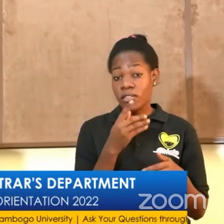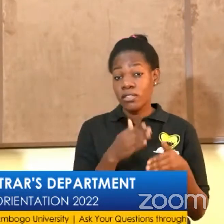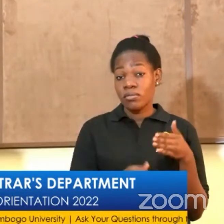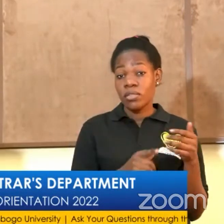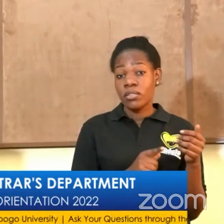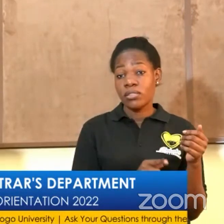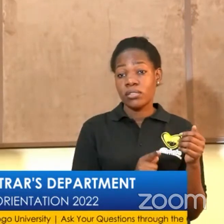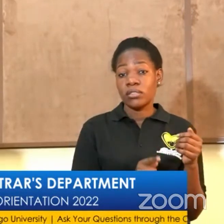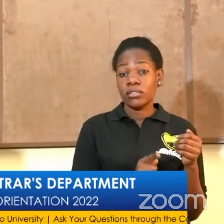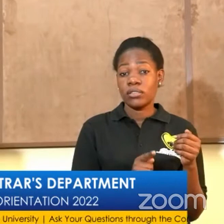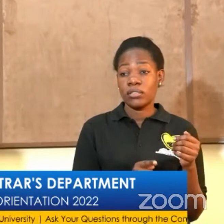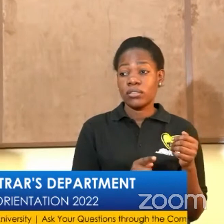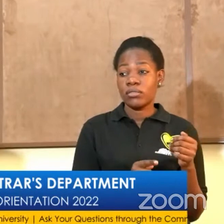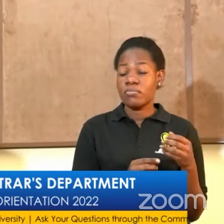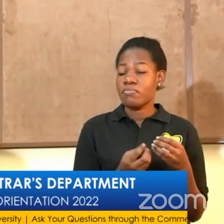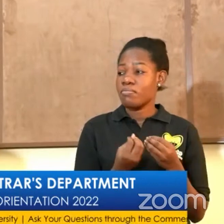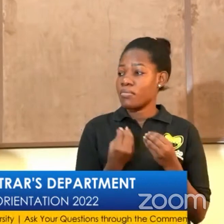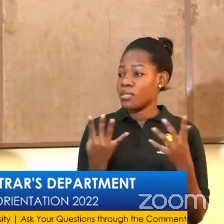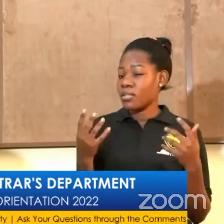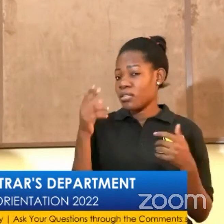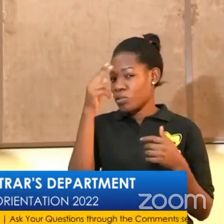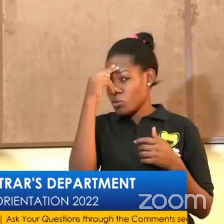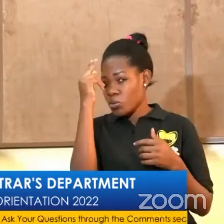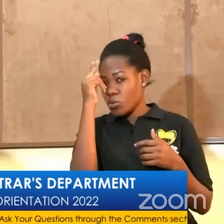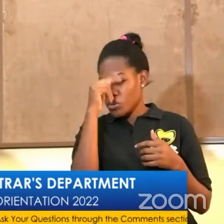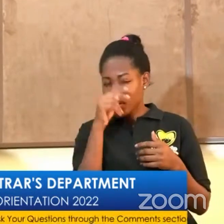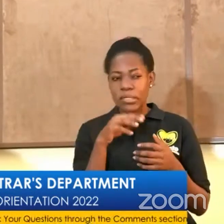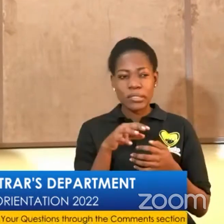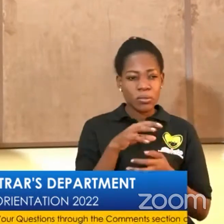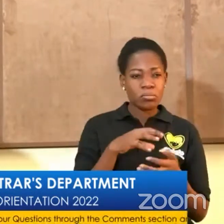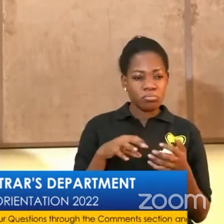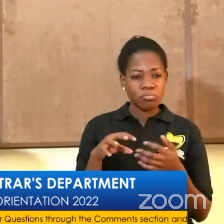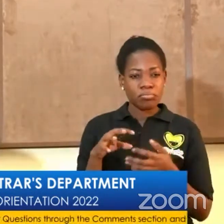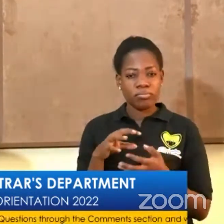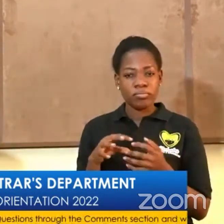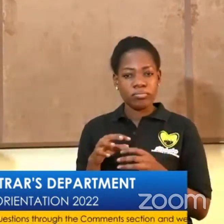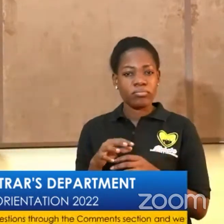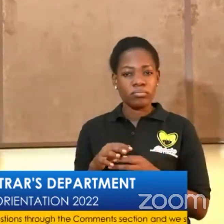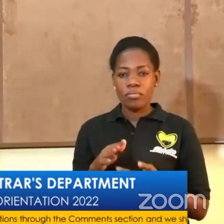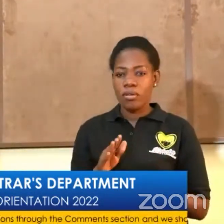semester, a number of students tend to be disorganized.